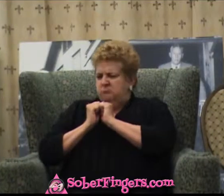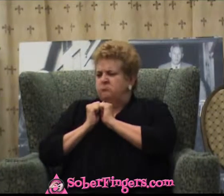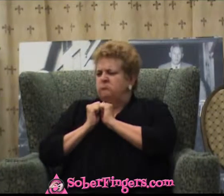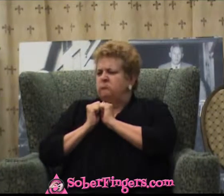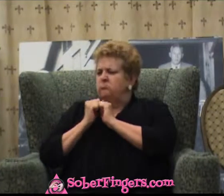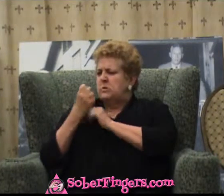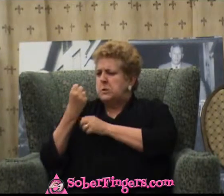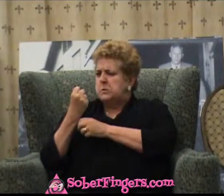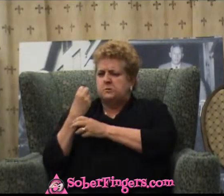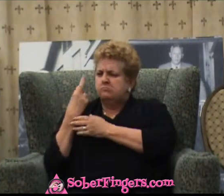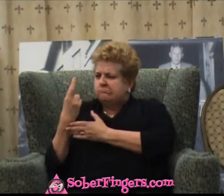fact is,